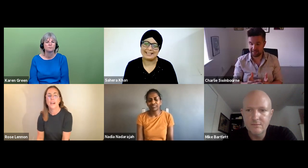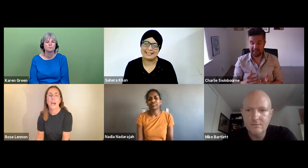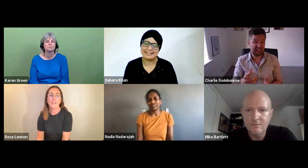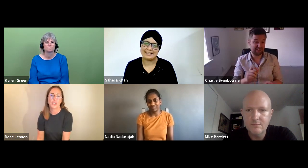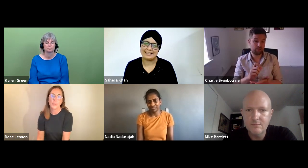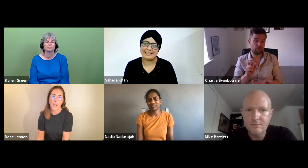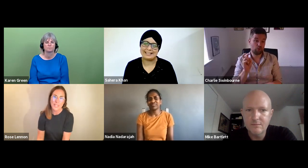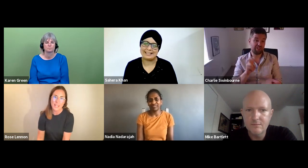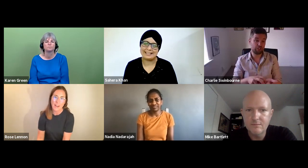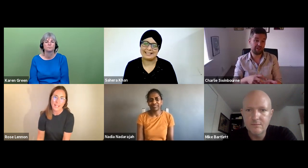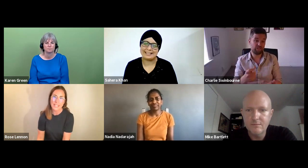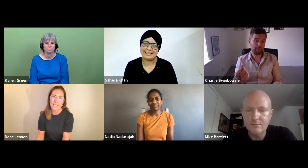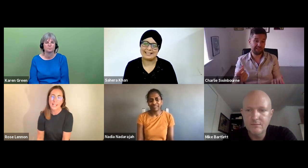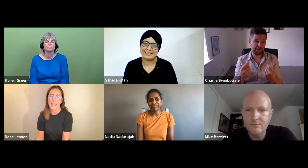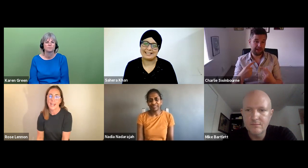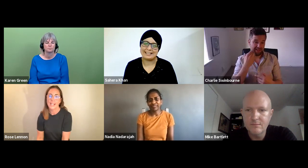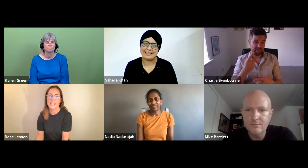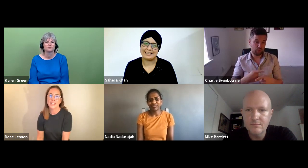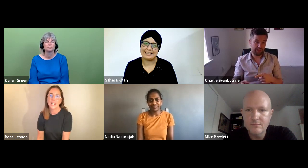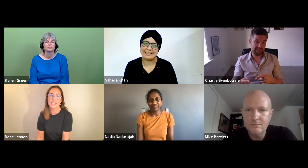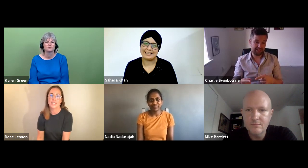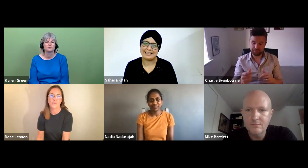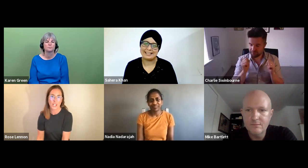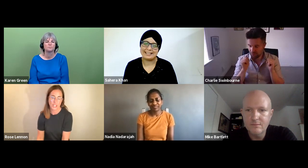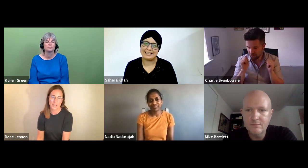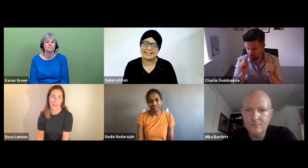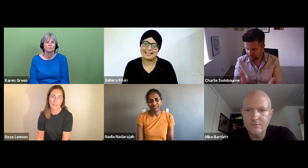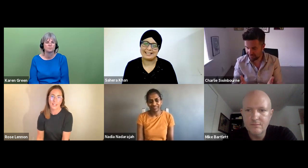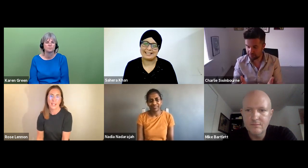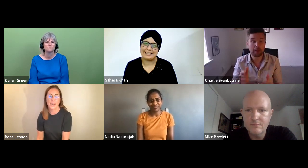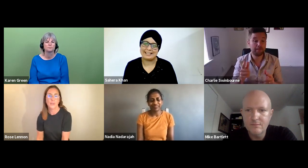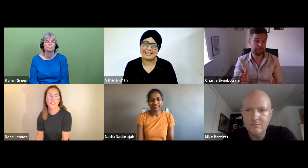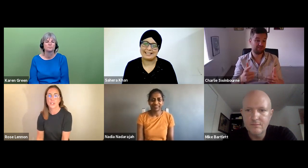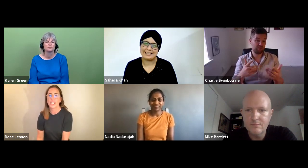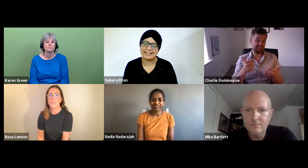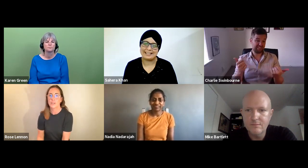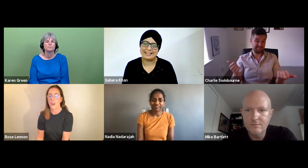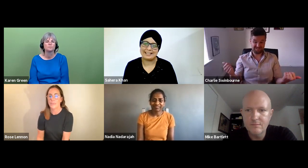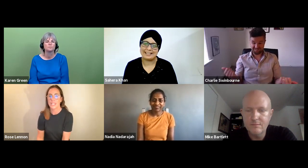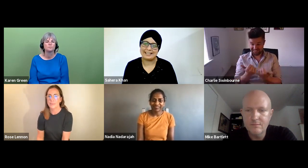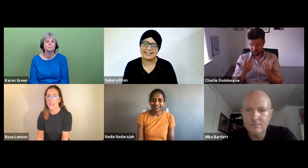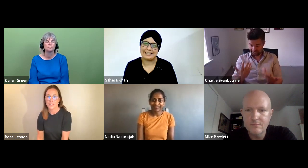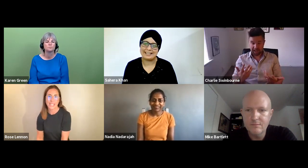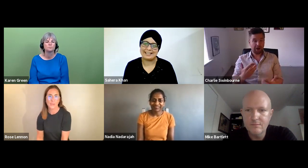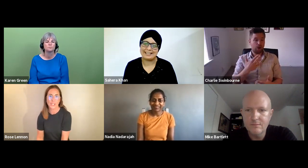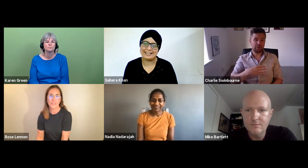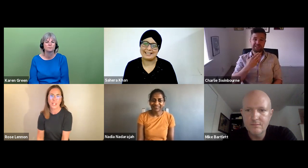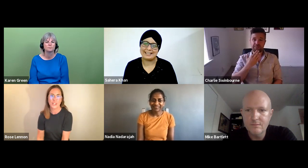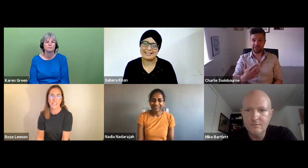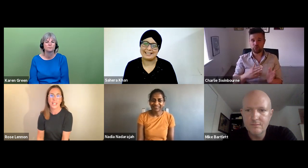Have a look on the website and just register. Also, you can subscribe to the email to get all the information.